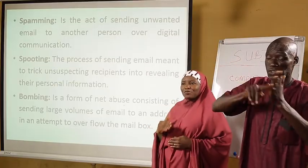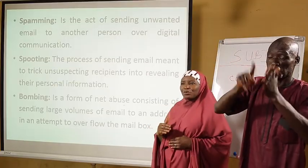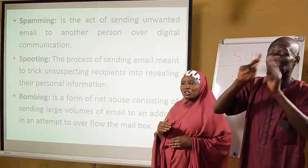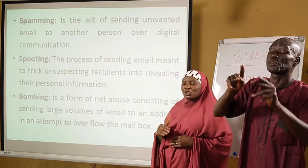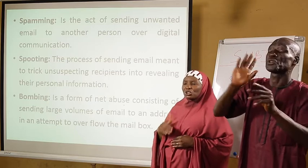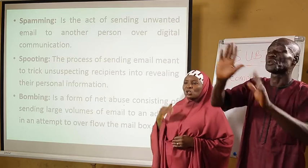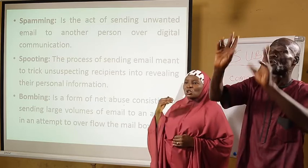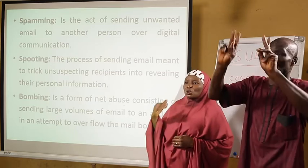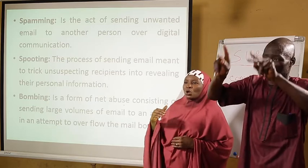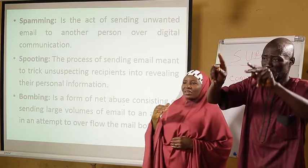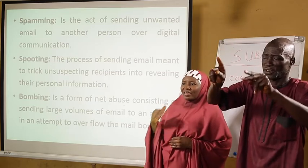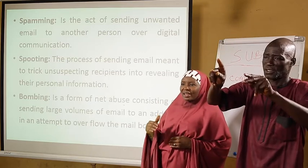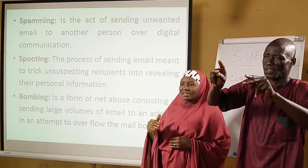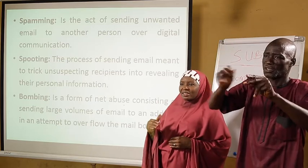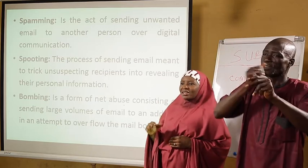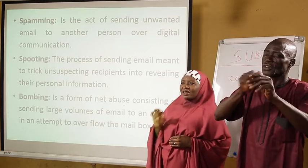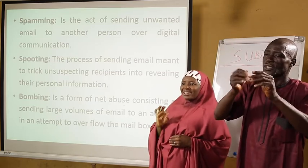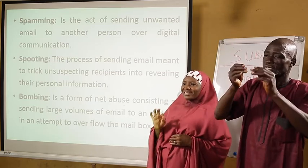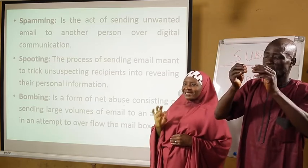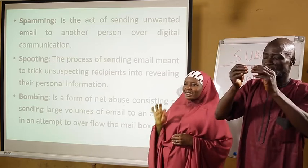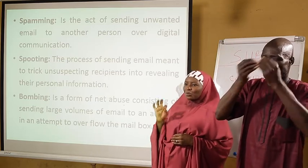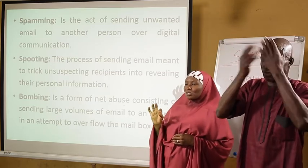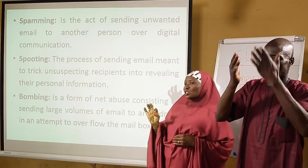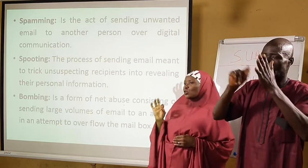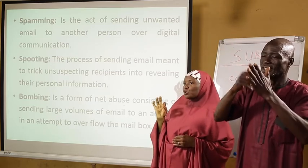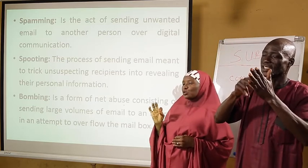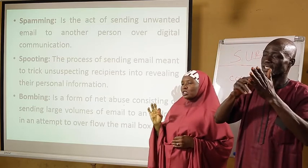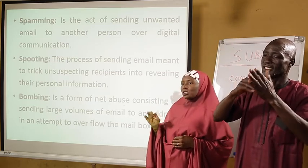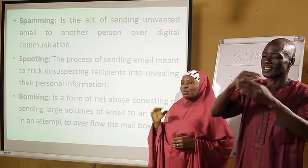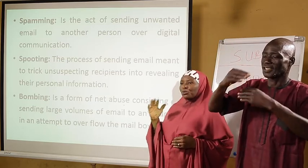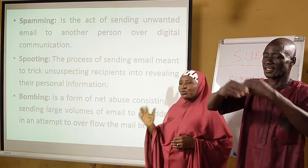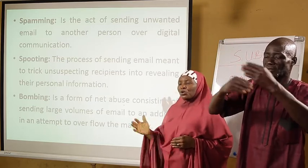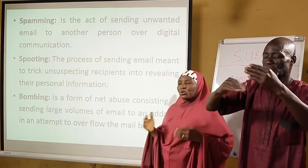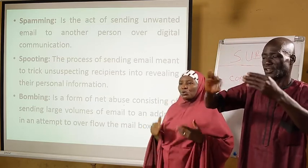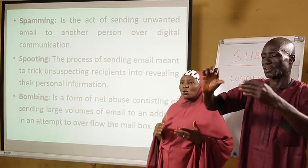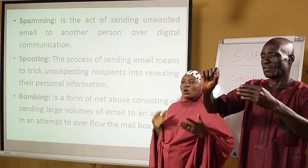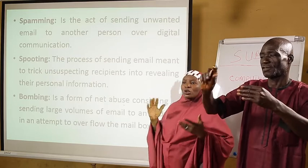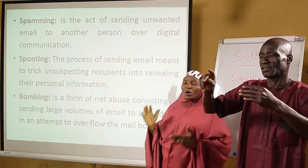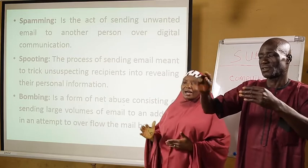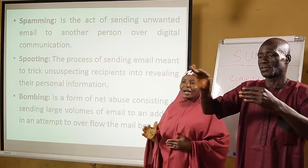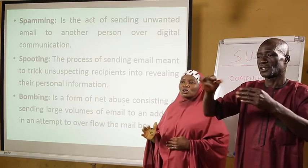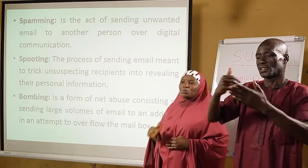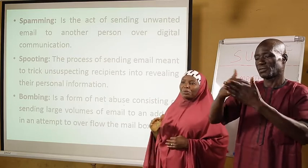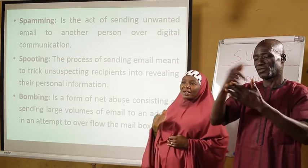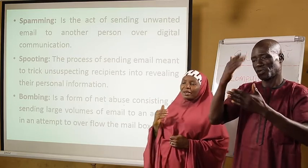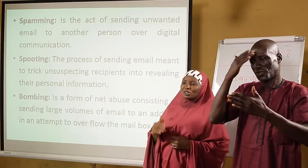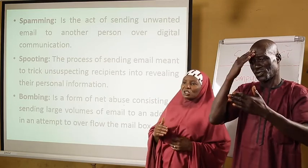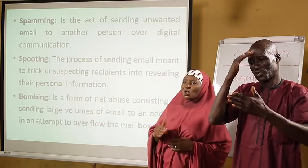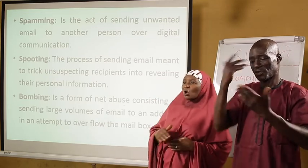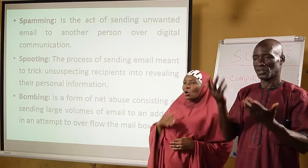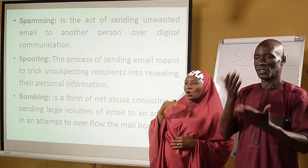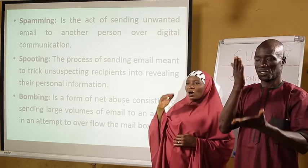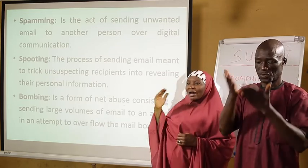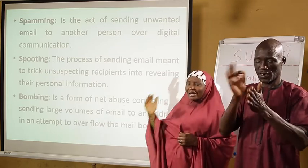personal information to on net. This is the process of spoofing. Before you know, your accounts may be